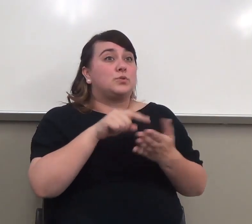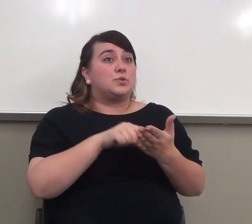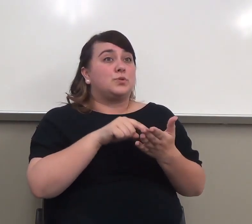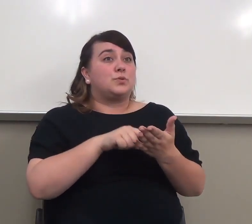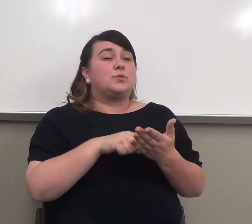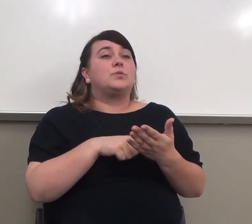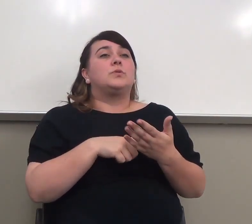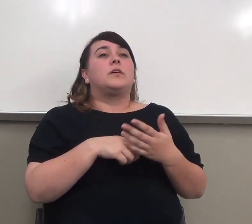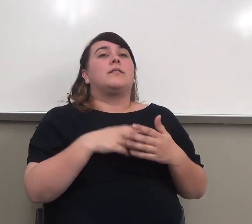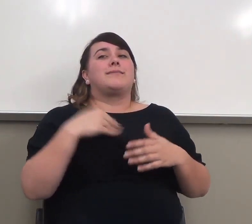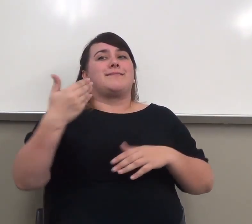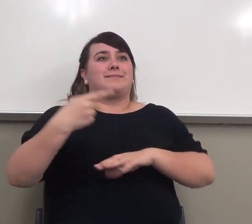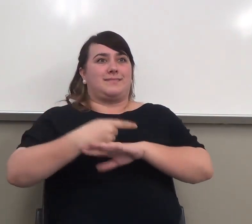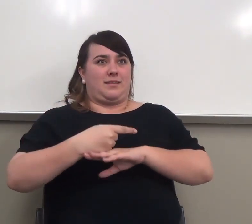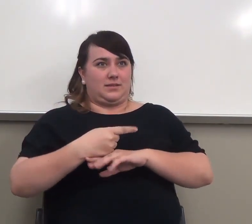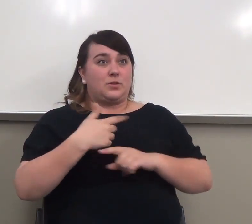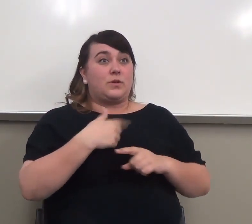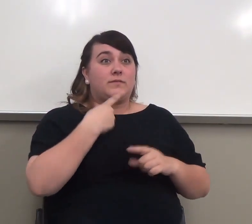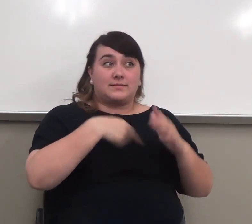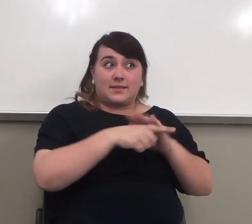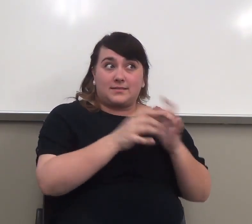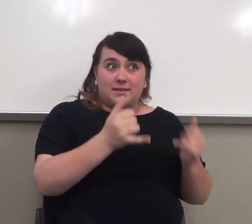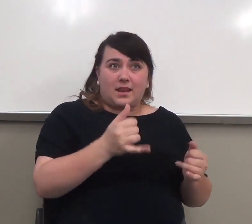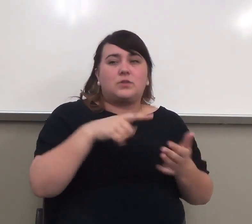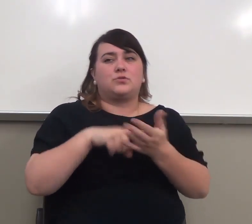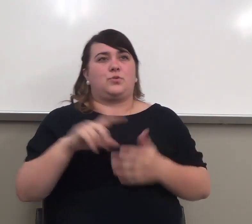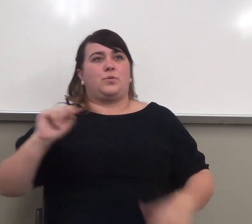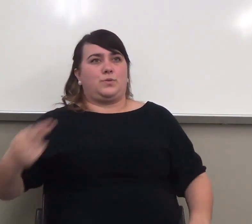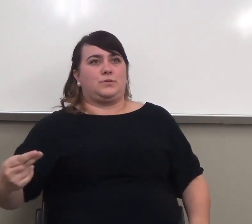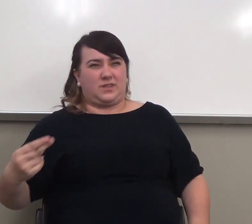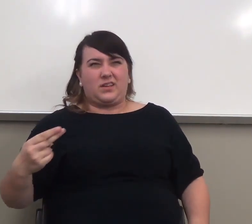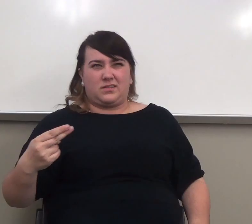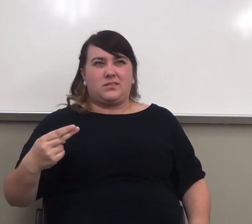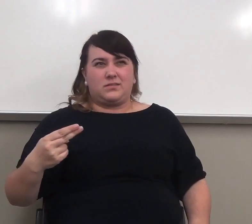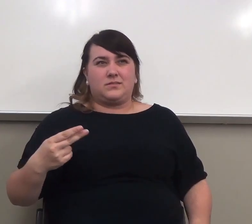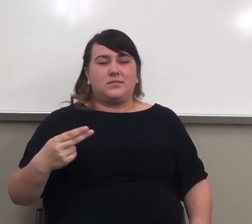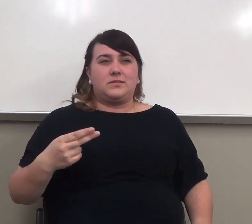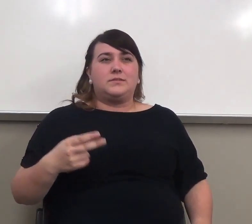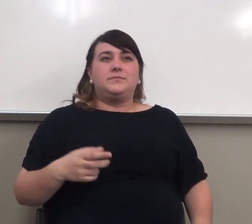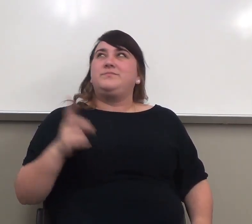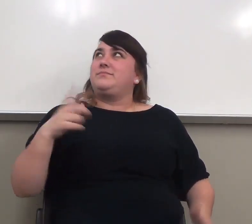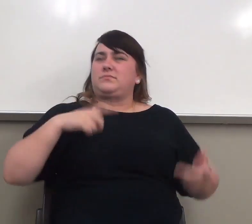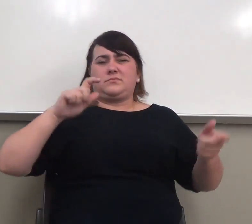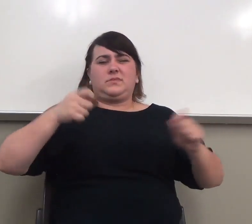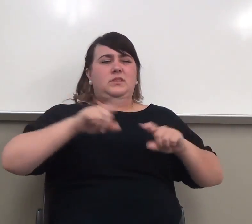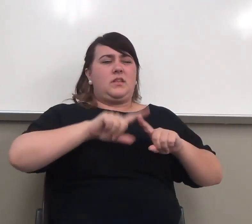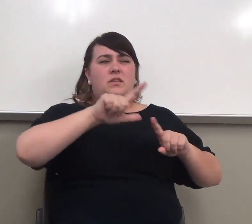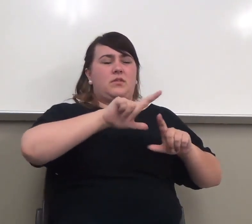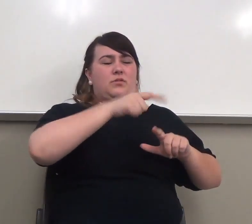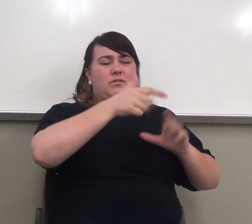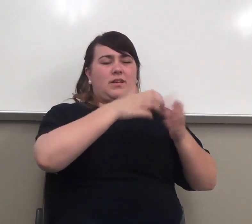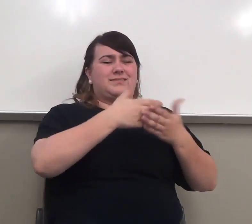of chores for what I have to do today. This is specifically has to do with classes.